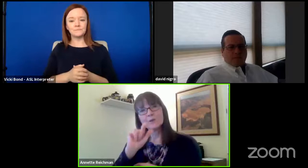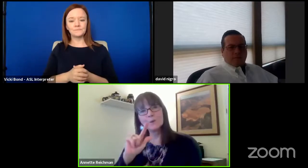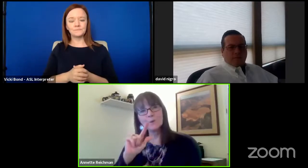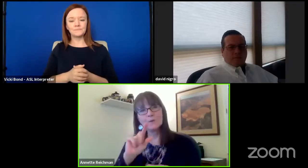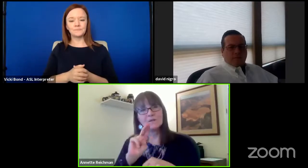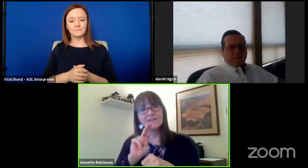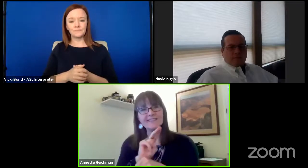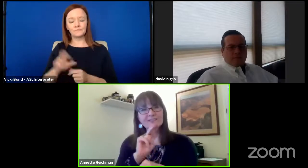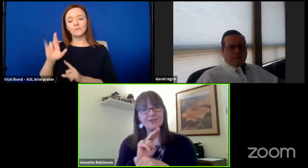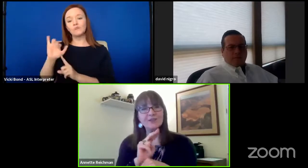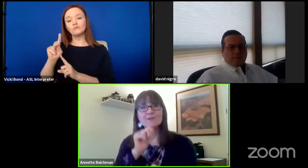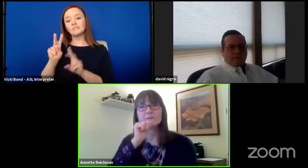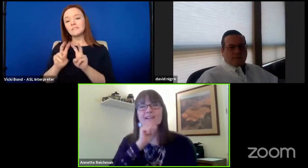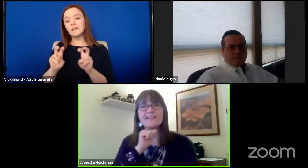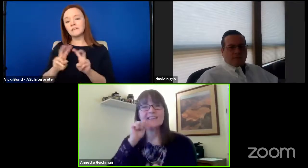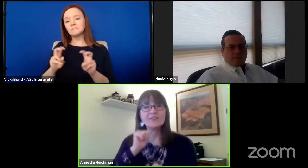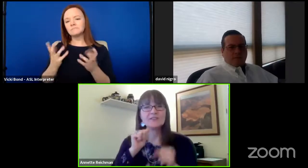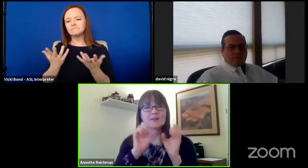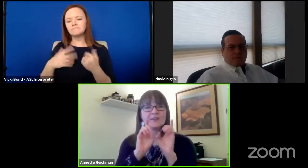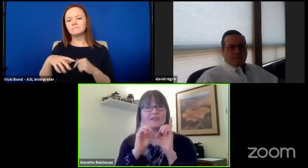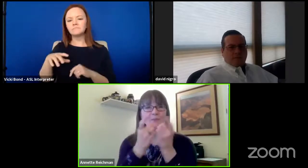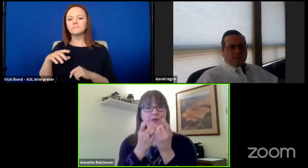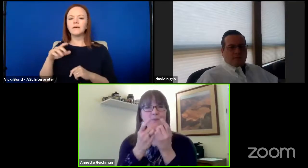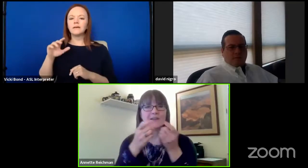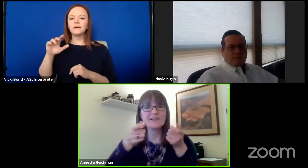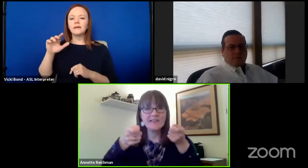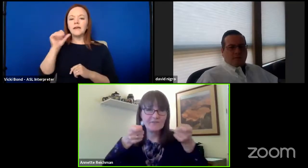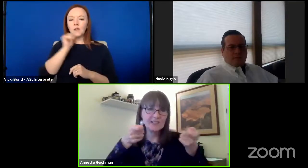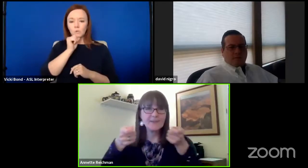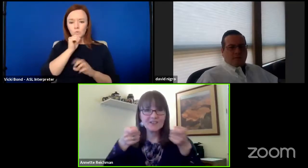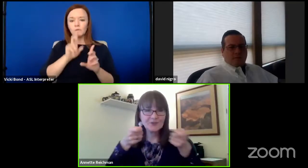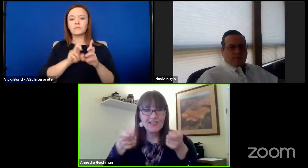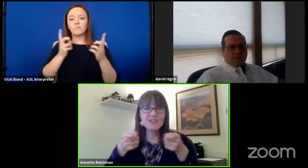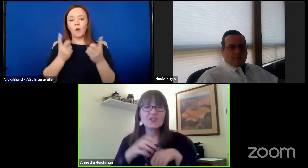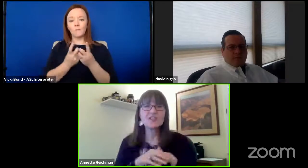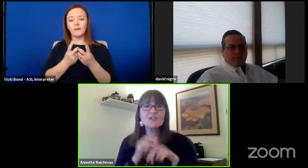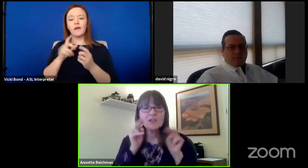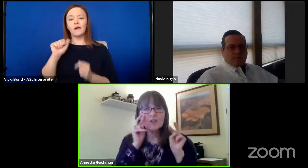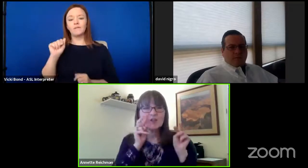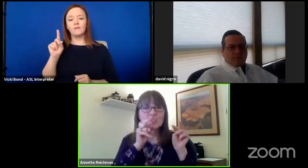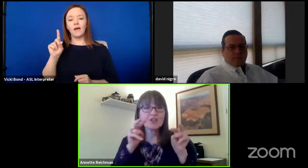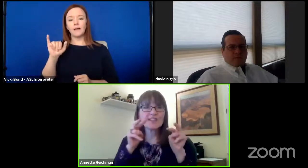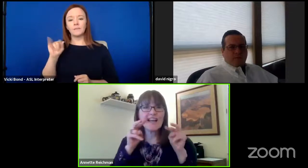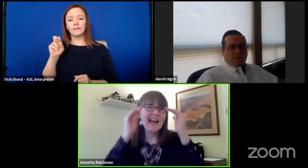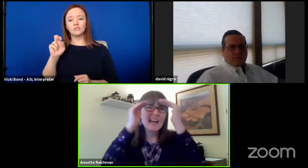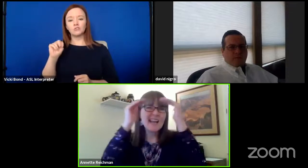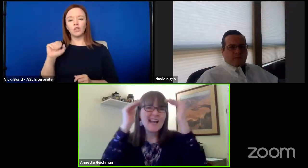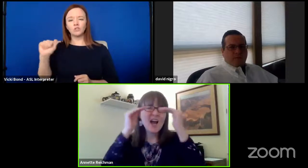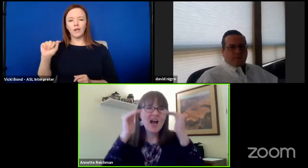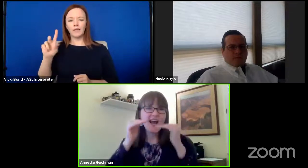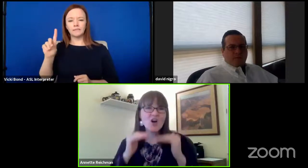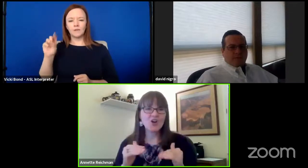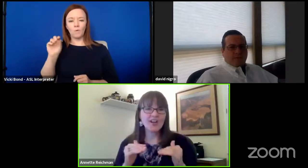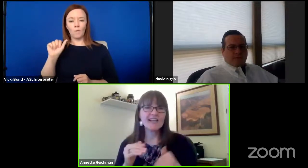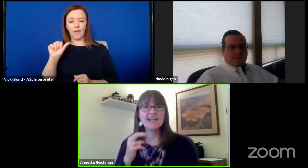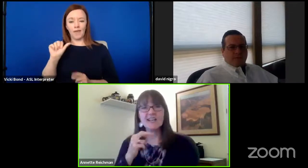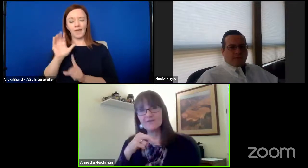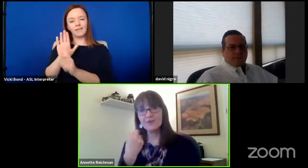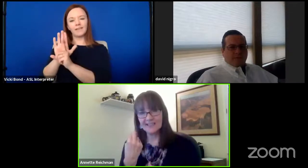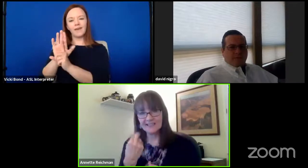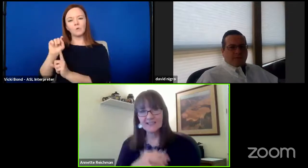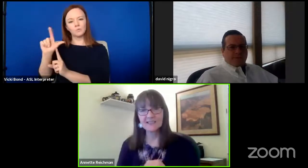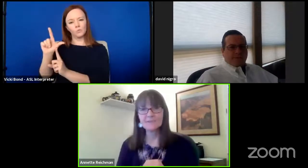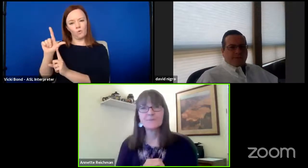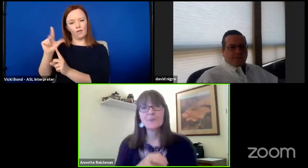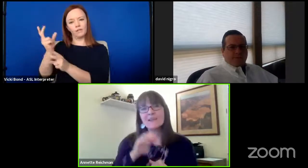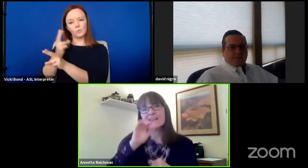assessment is a tool that's used by the Arizona Department of Administration to look at a hierarchy